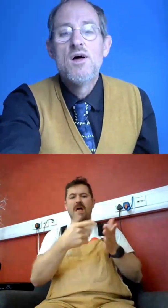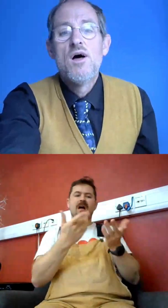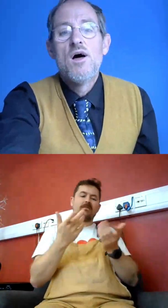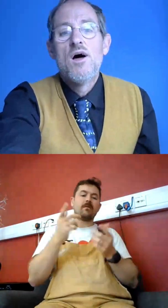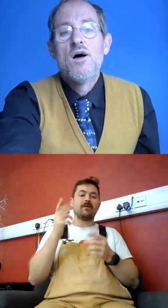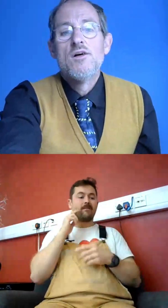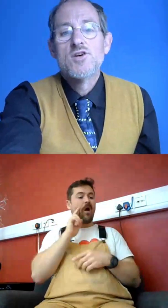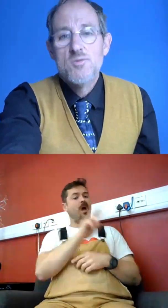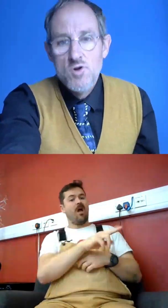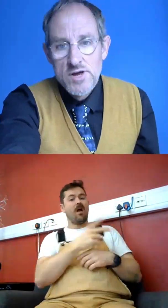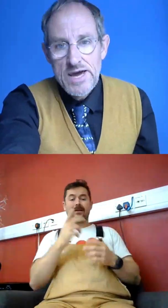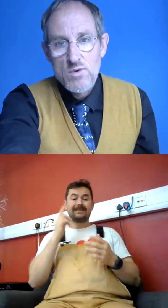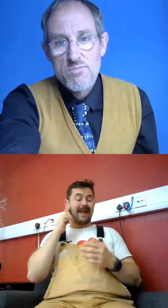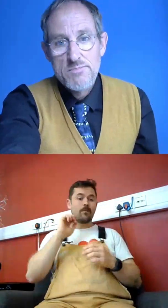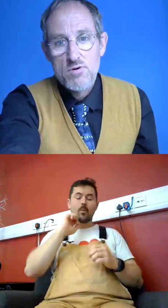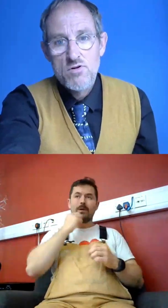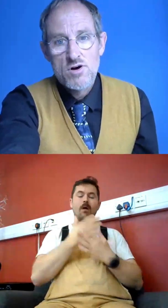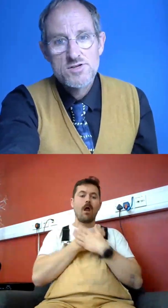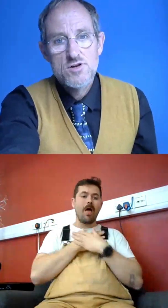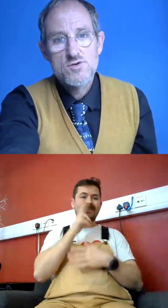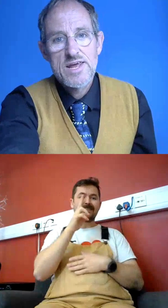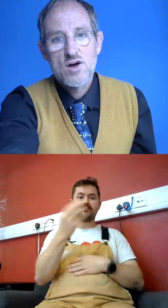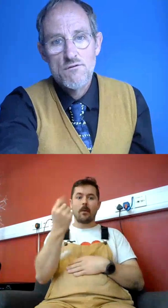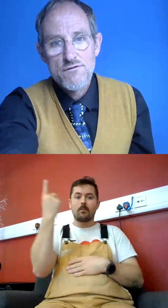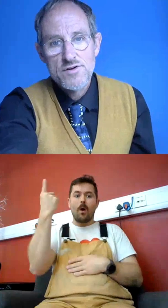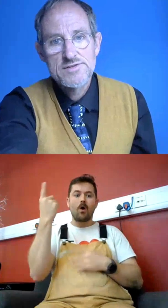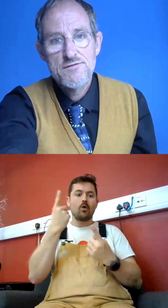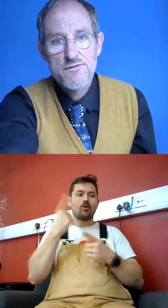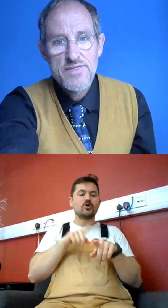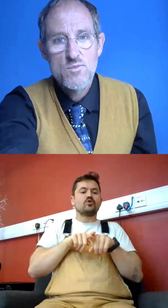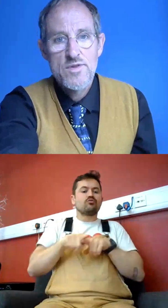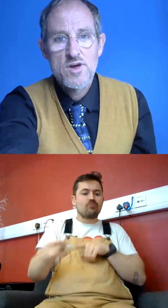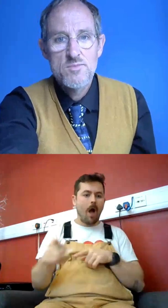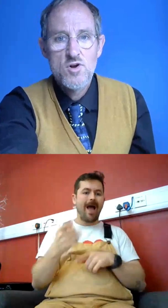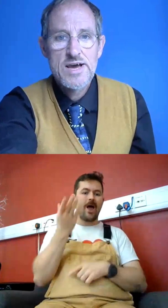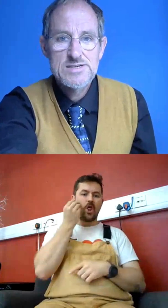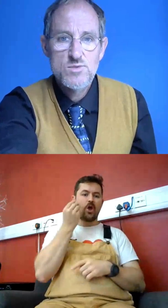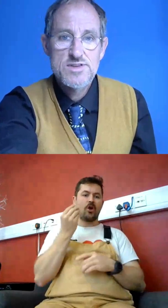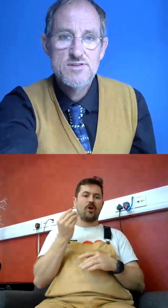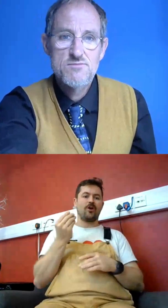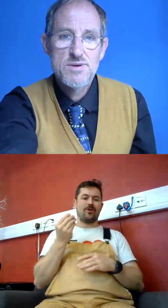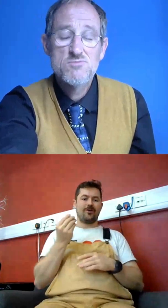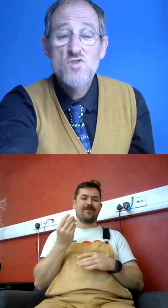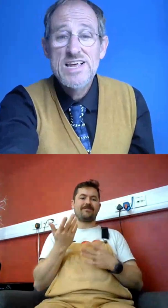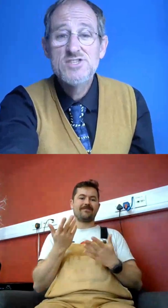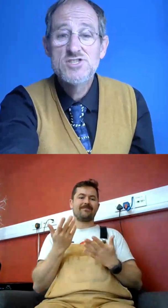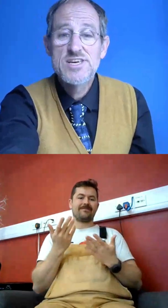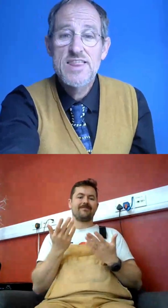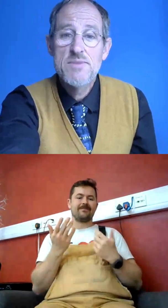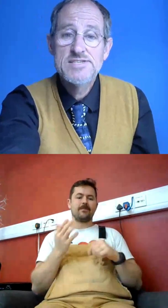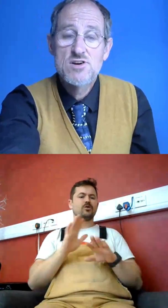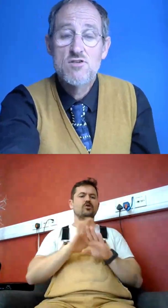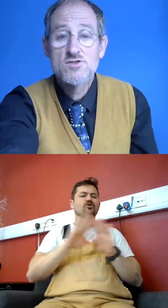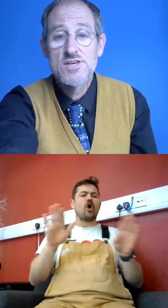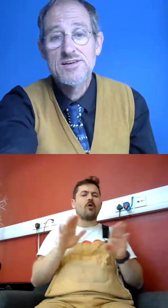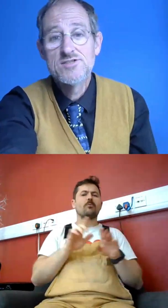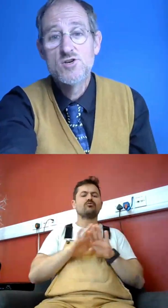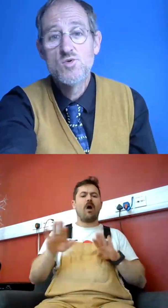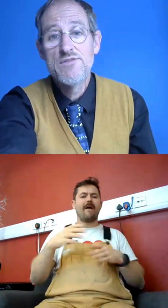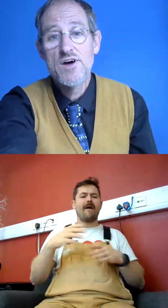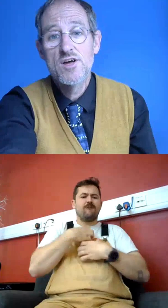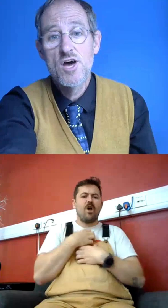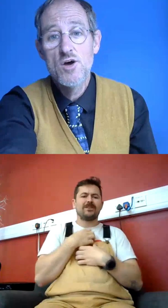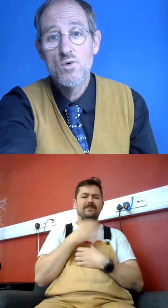people, to communicate with people, not to lose any confidence and faith in when they're communicating with people. Really, just to get the message